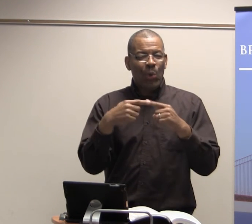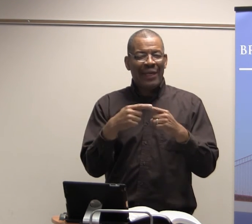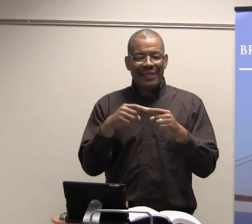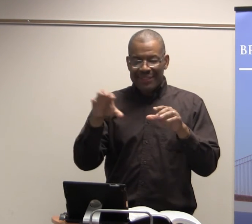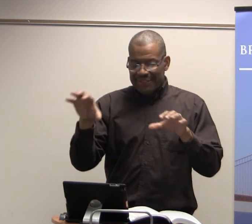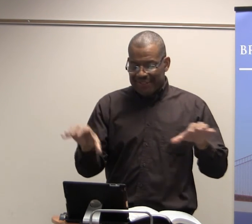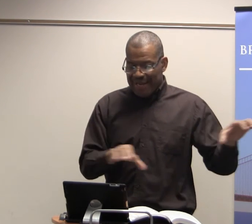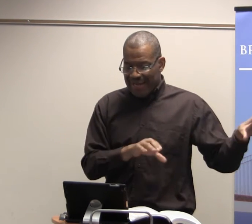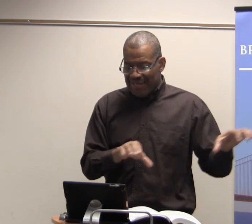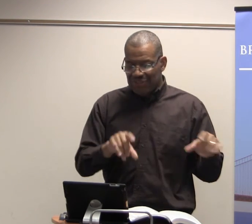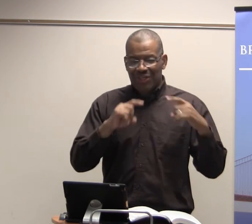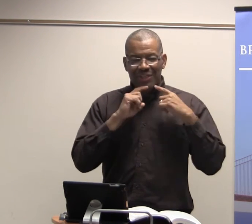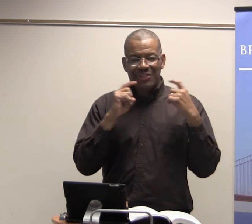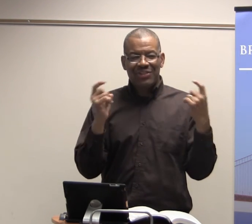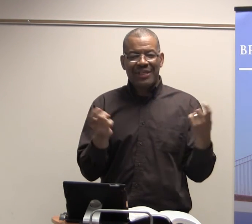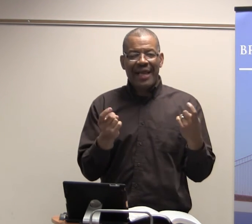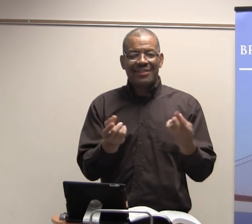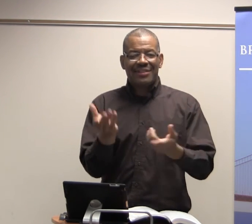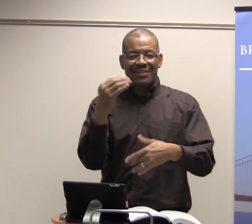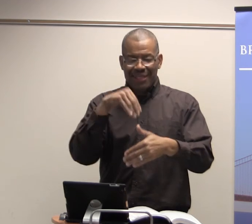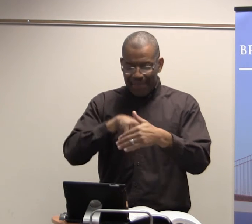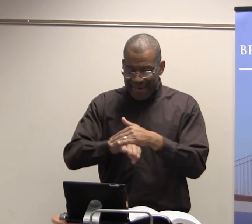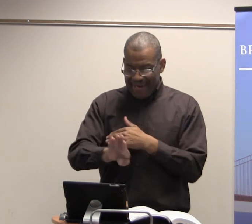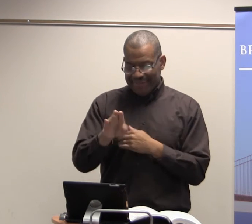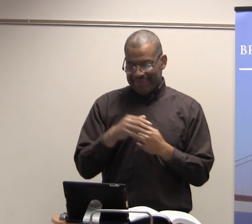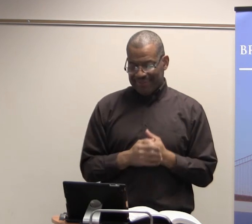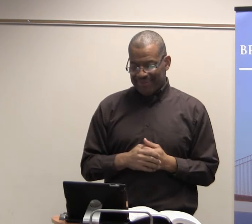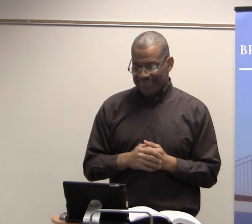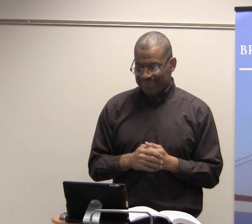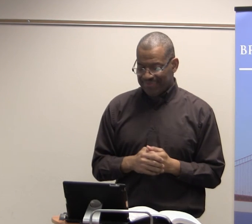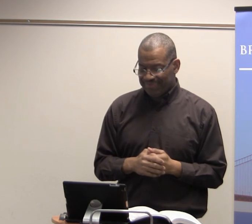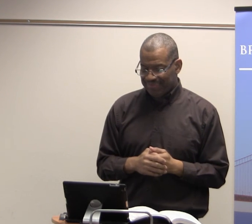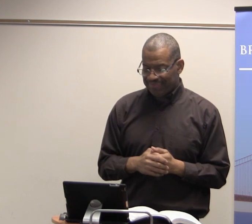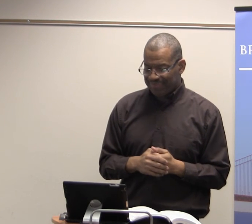When does sins come in?